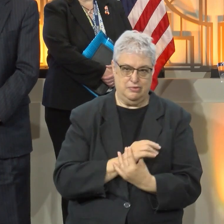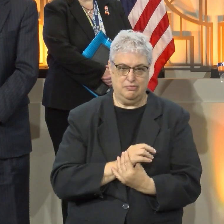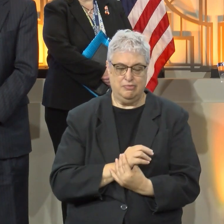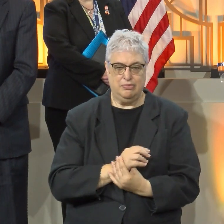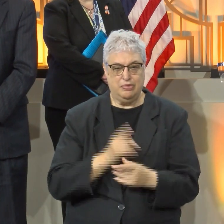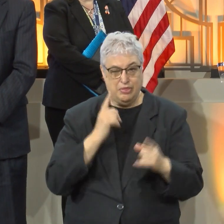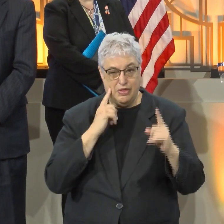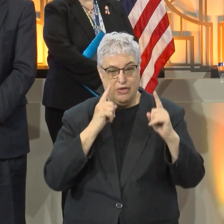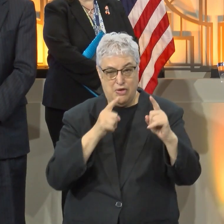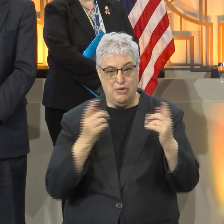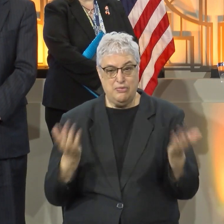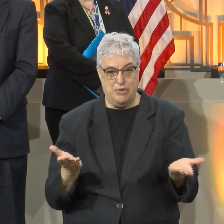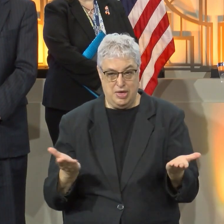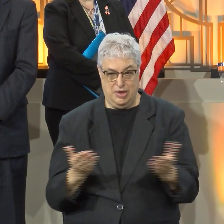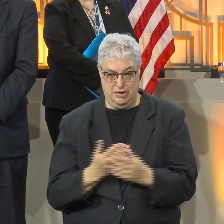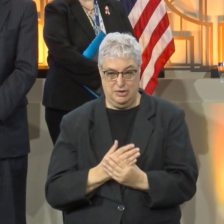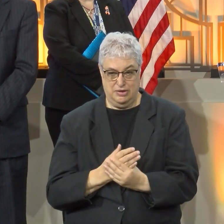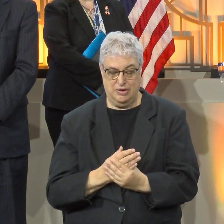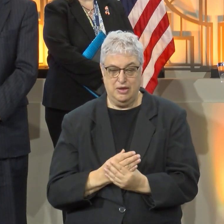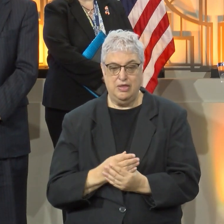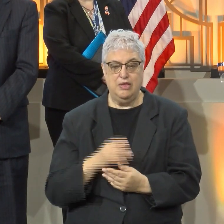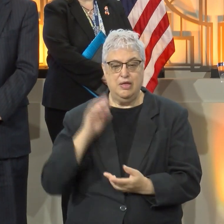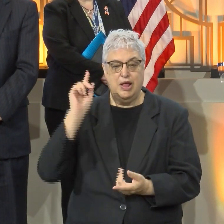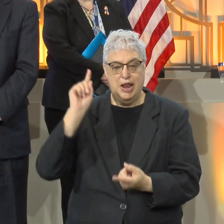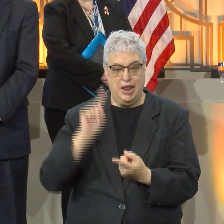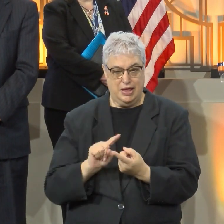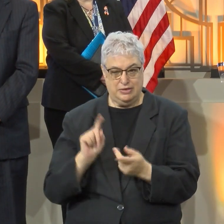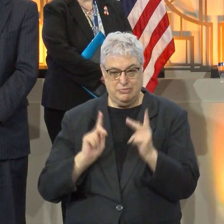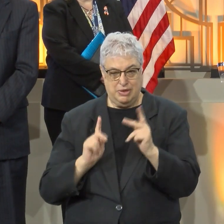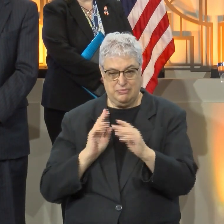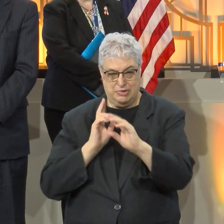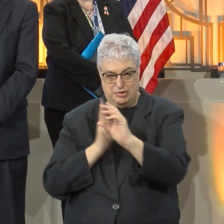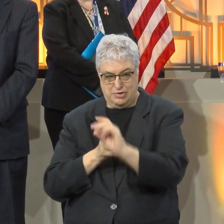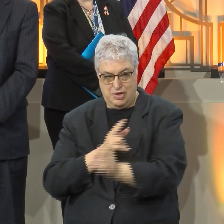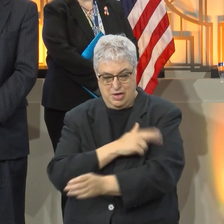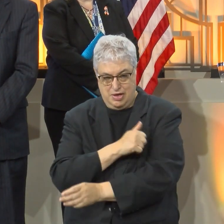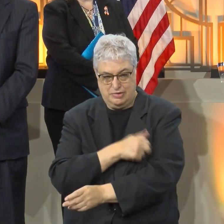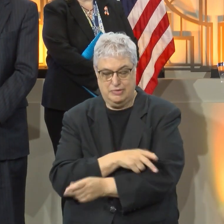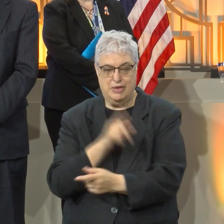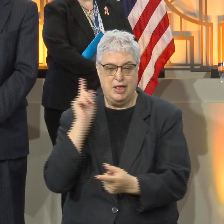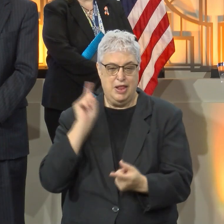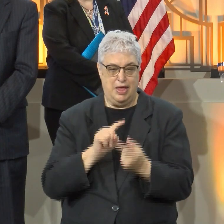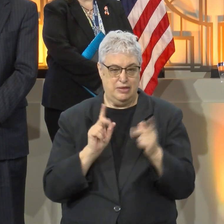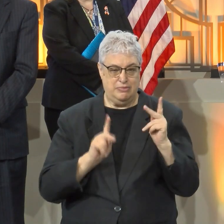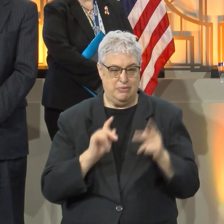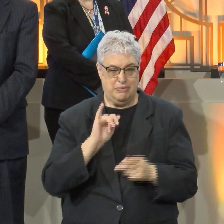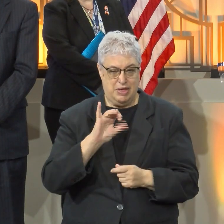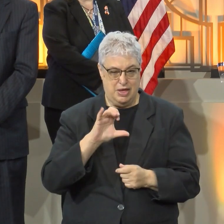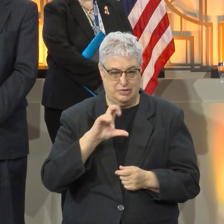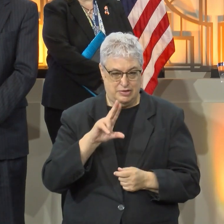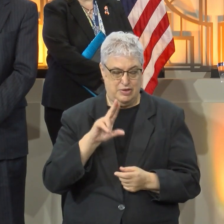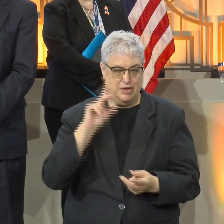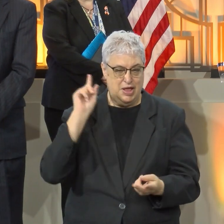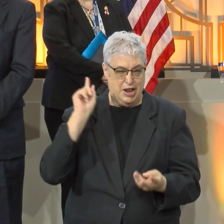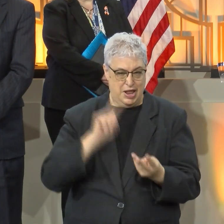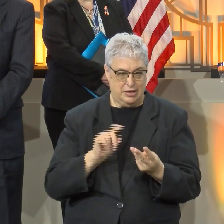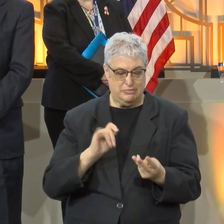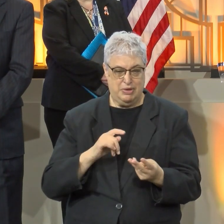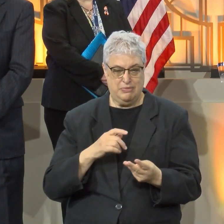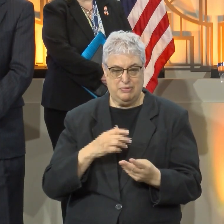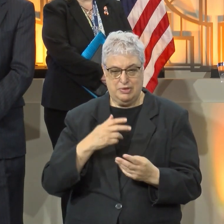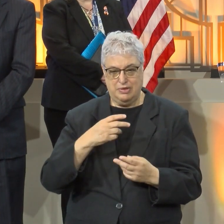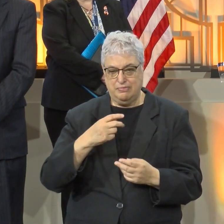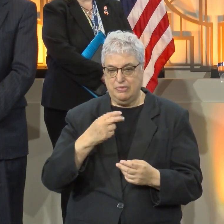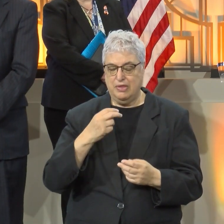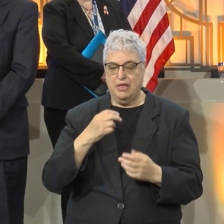us is to reduce the number of people going to our hospitals, reduce the number of people needing ICUs, ventilators, you name